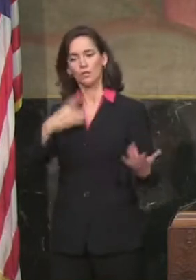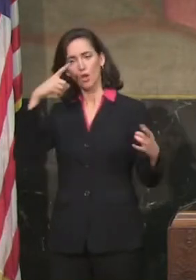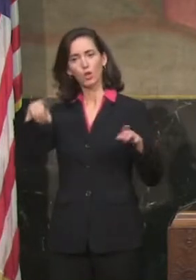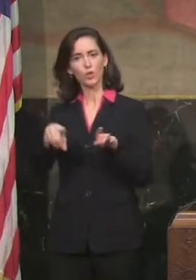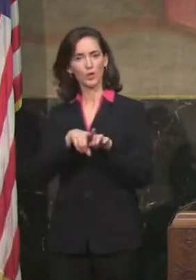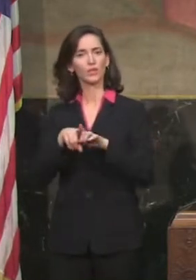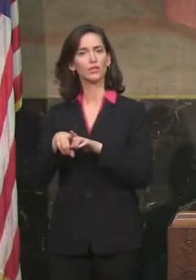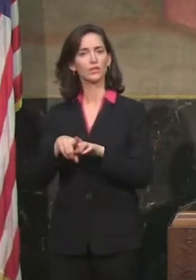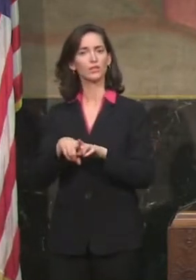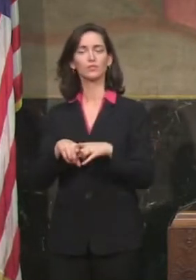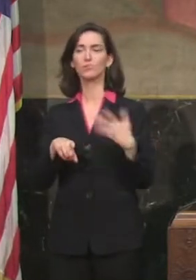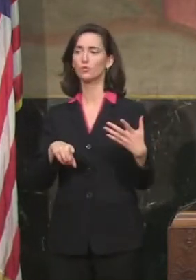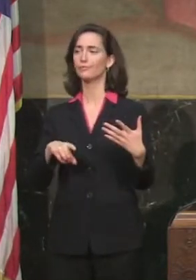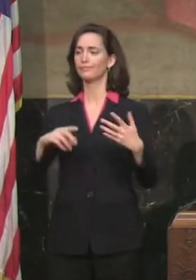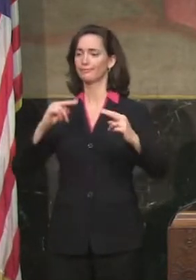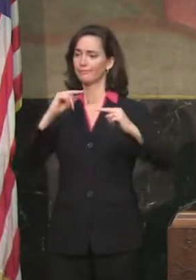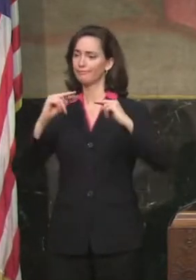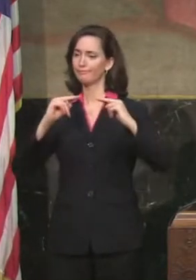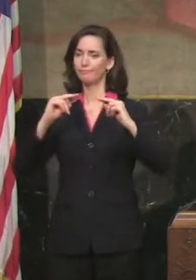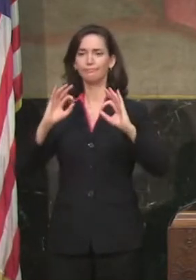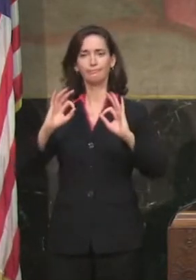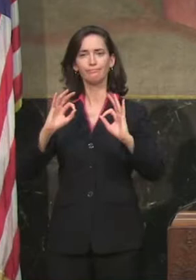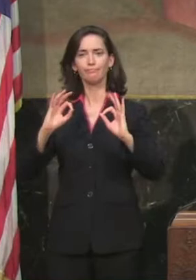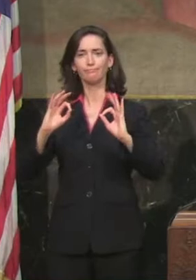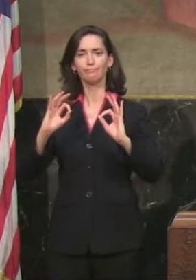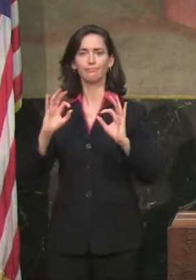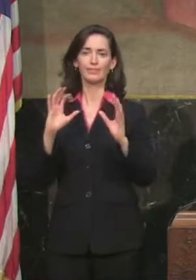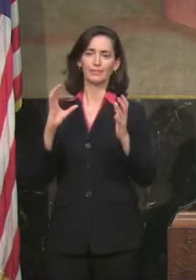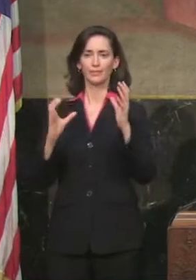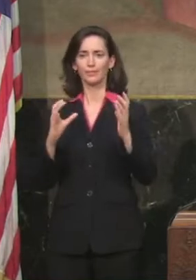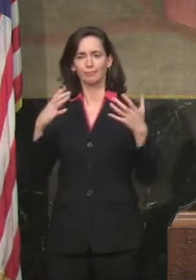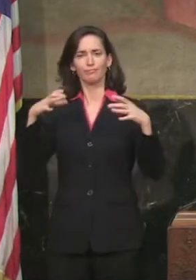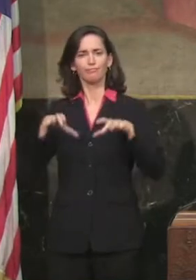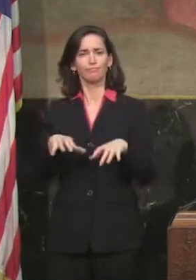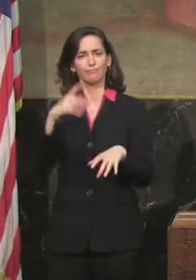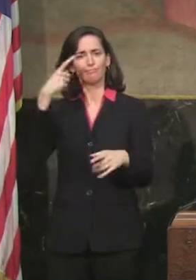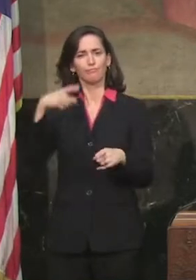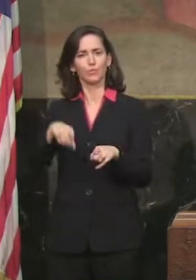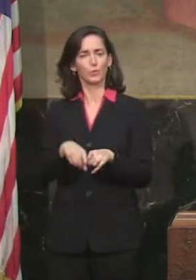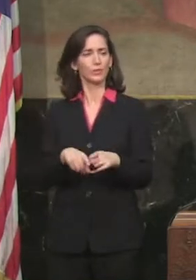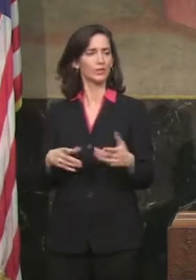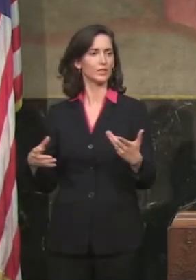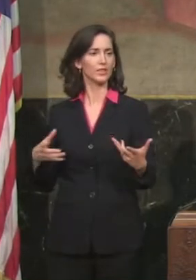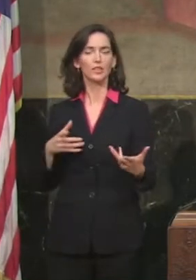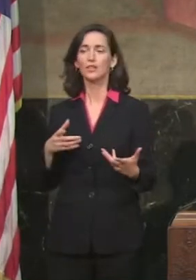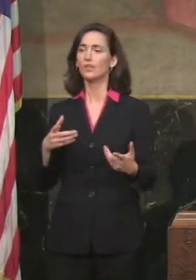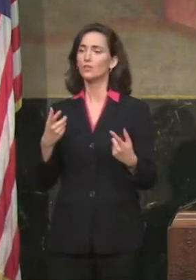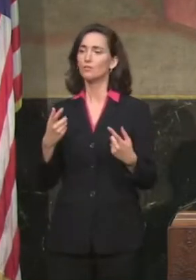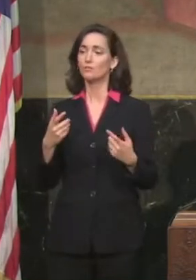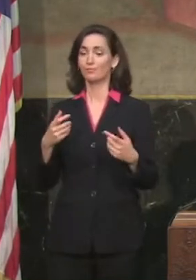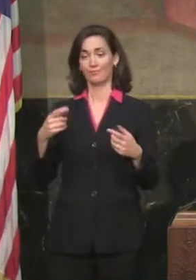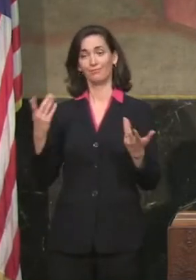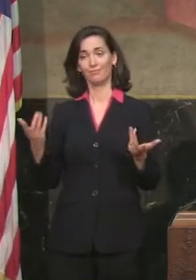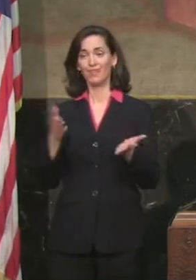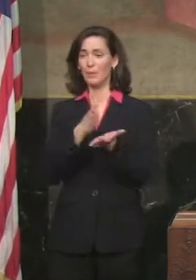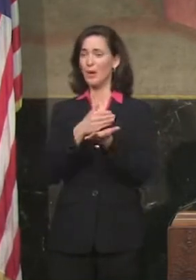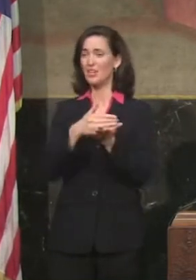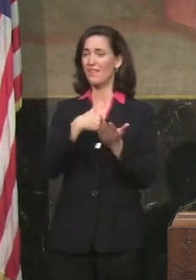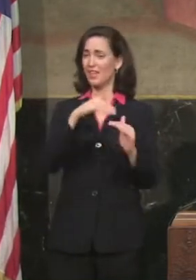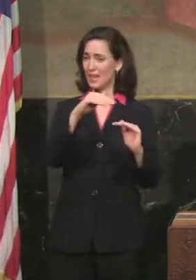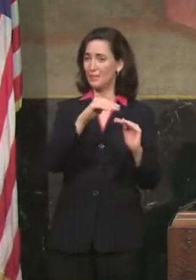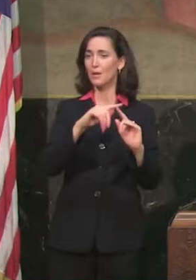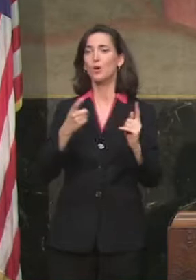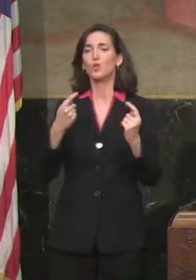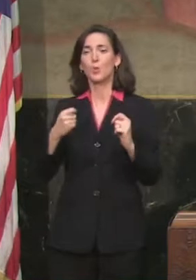on a good, solid compromise that does the very best in a budget under the budget constraints to